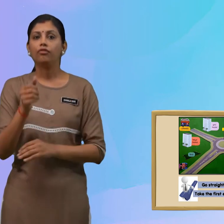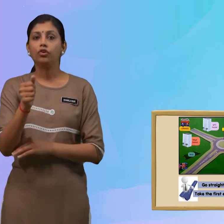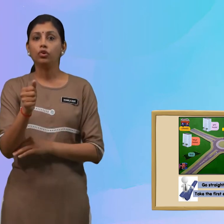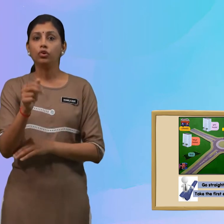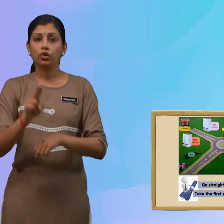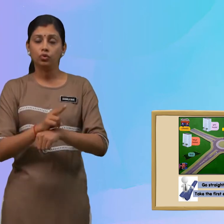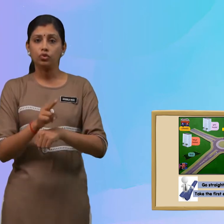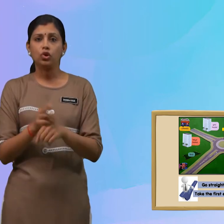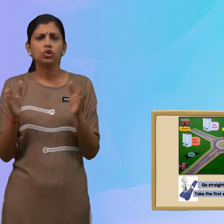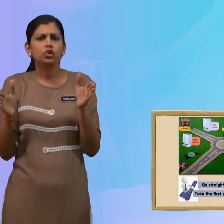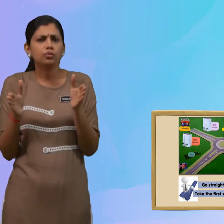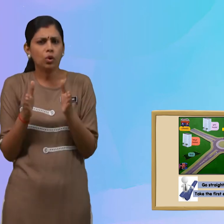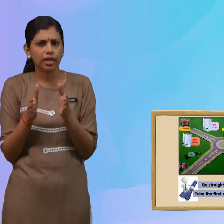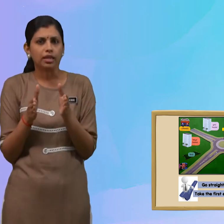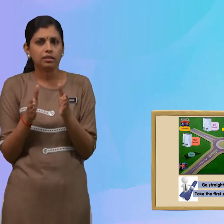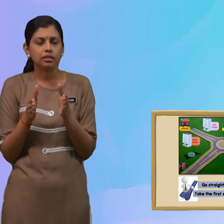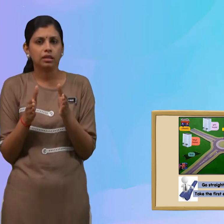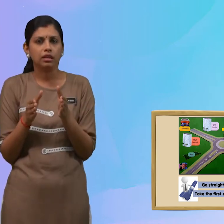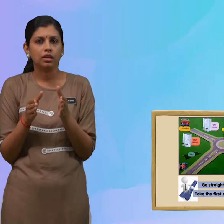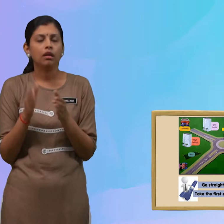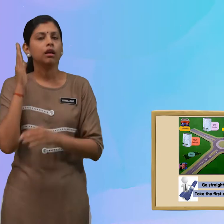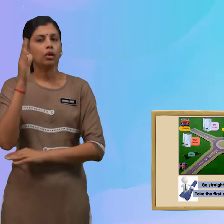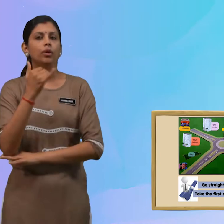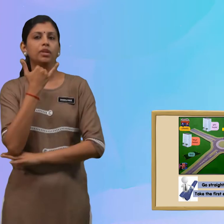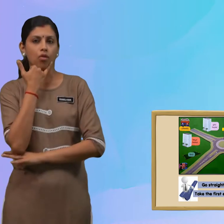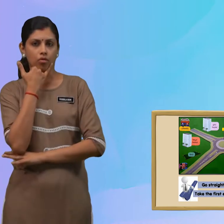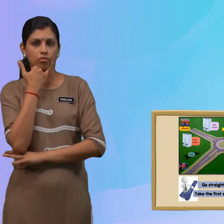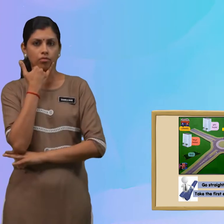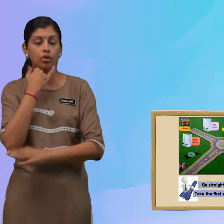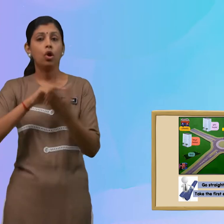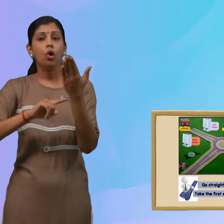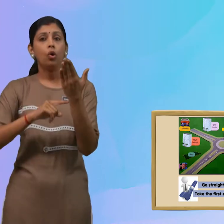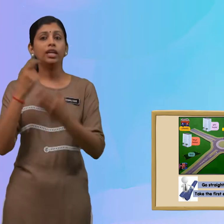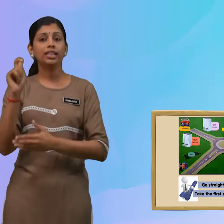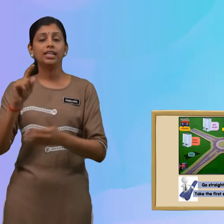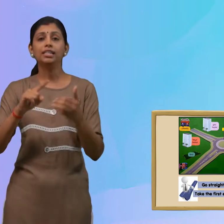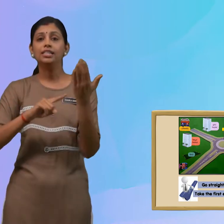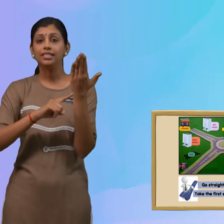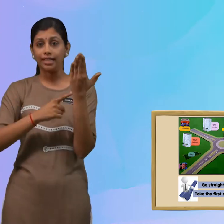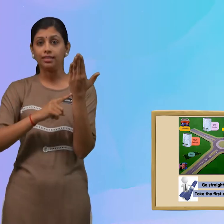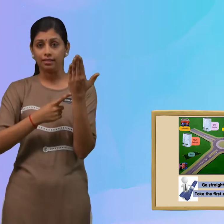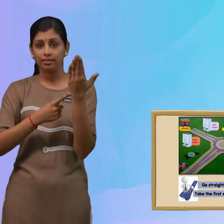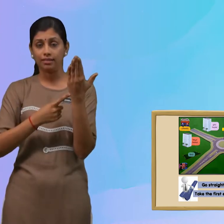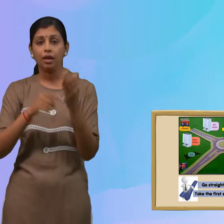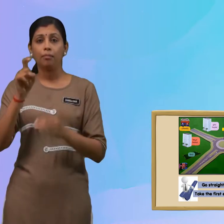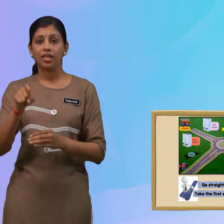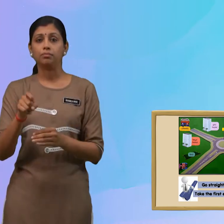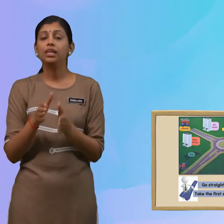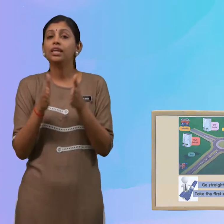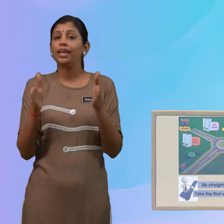you use small case, it will be wrong. Only the starting must be